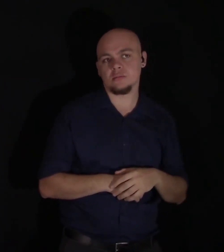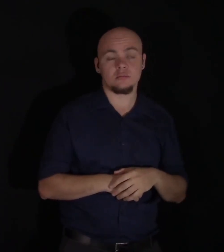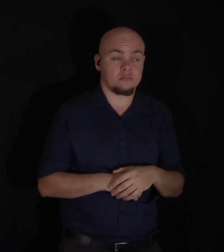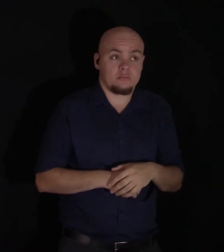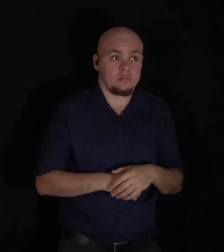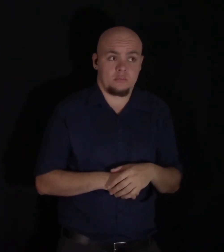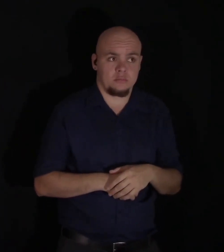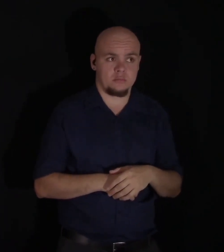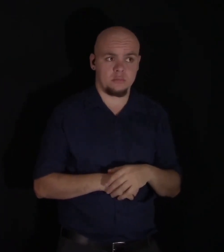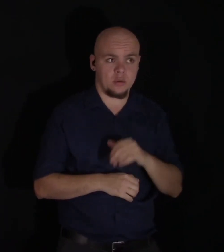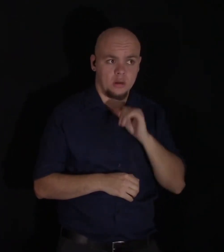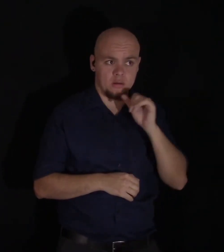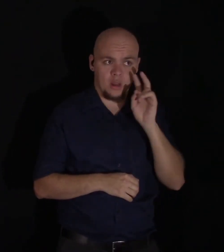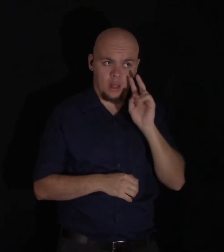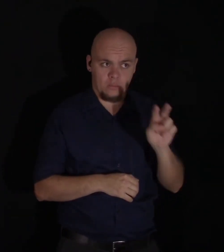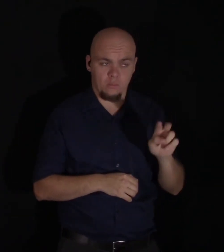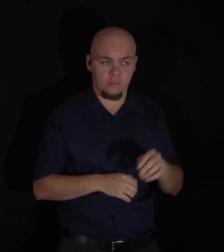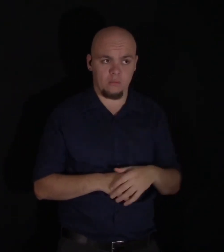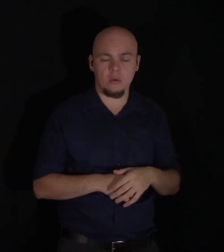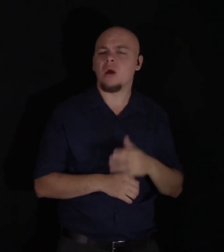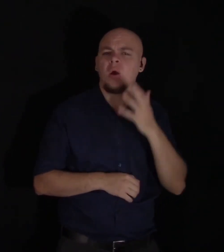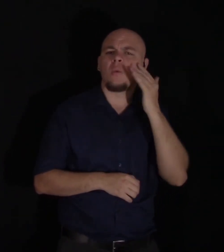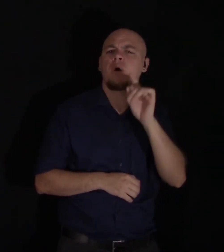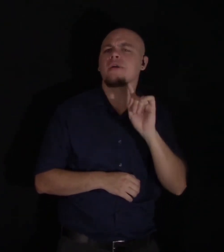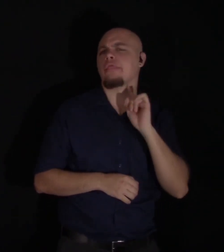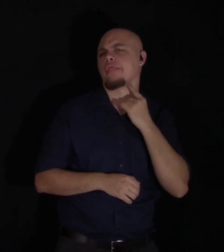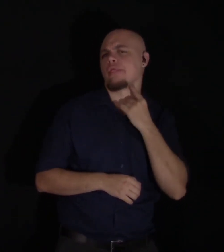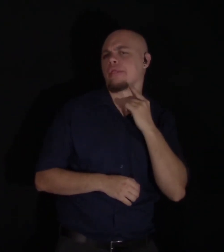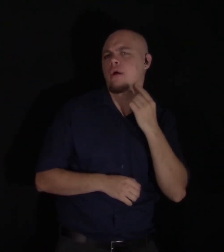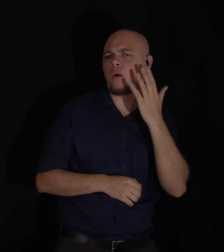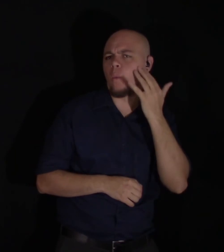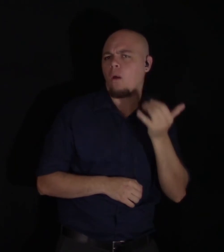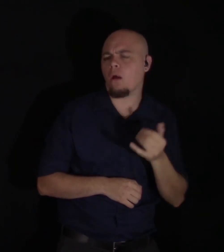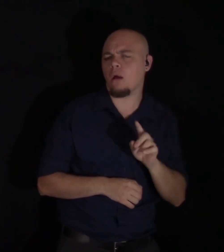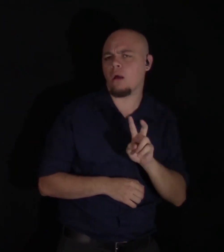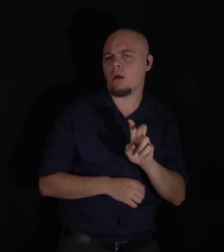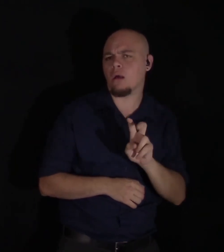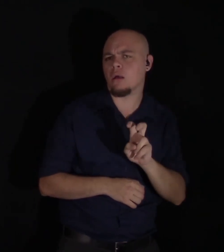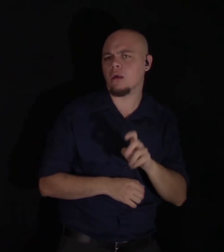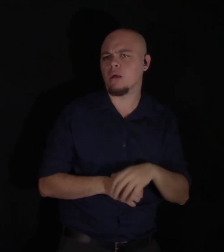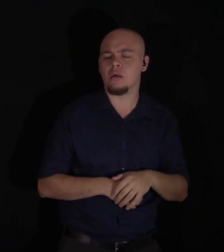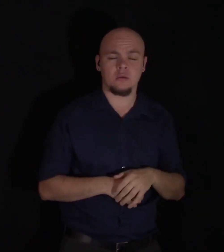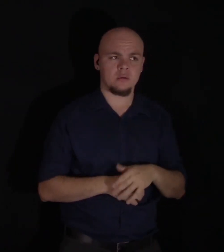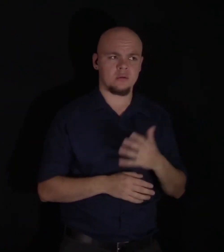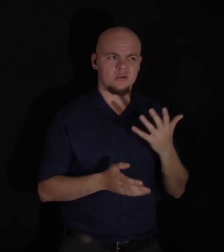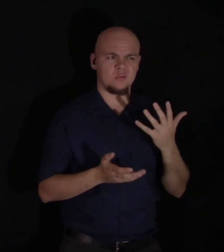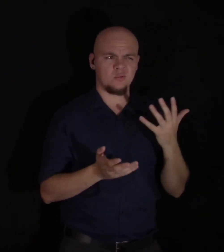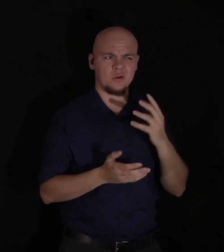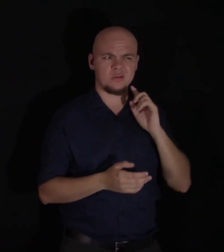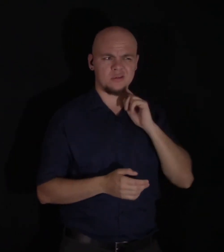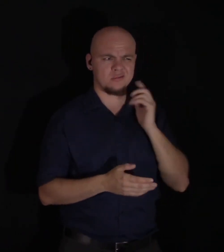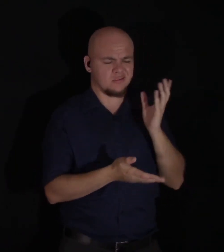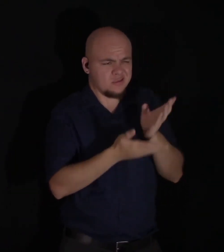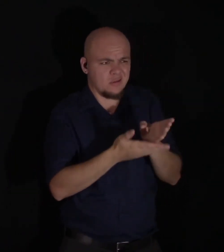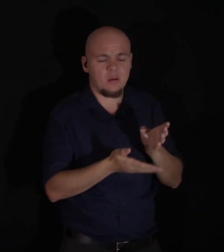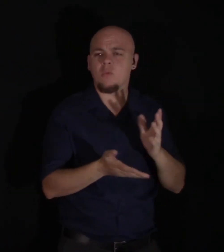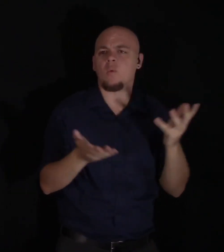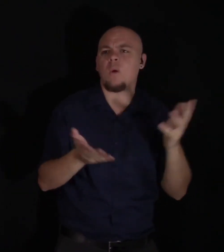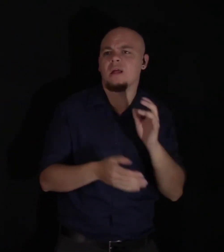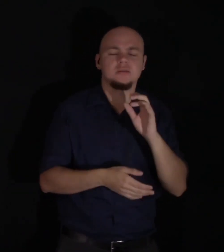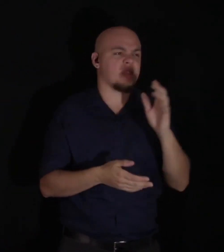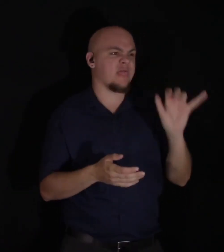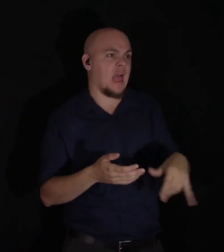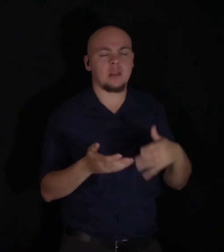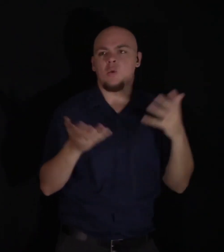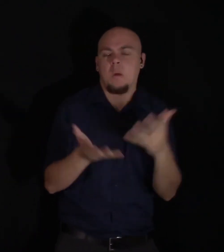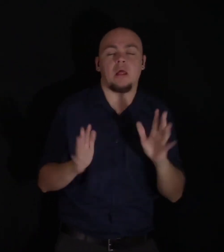I didn't give you any look. Why are you using that tone of voice with me? What tone? Stop it. What? That?